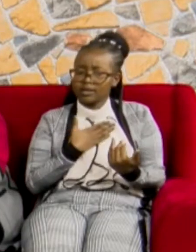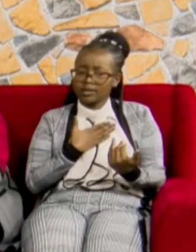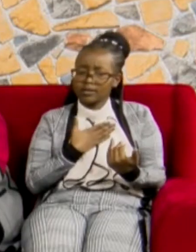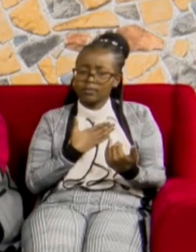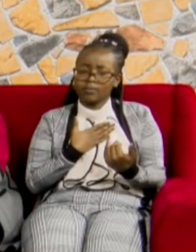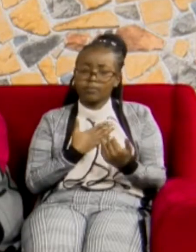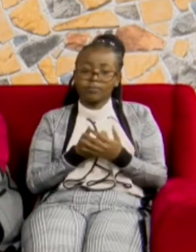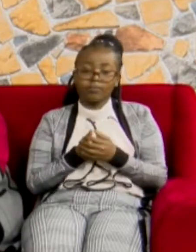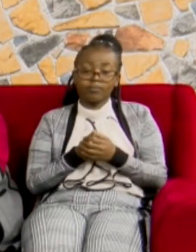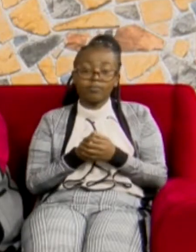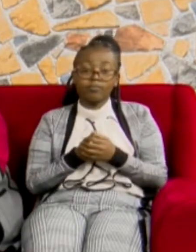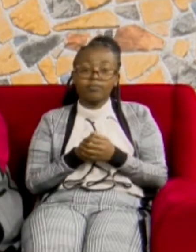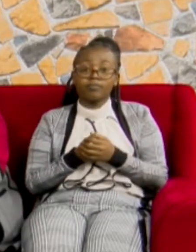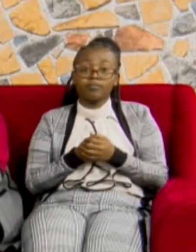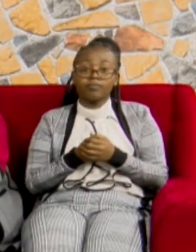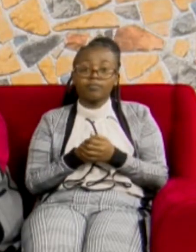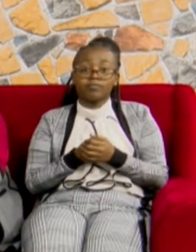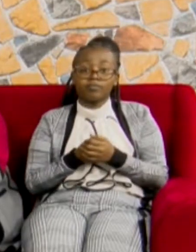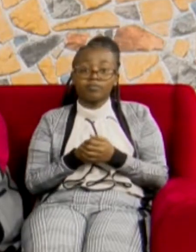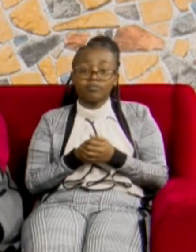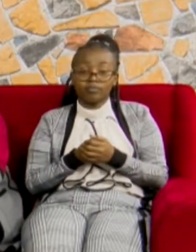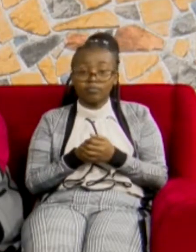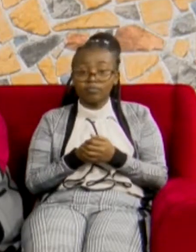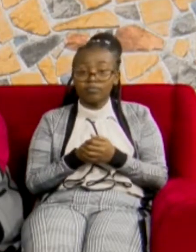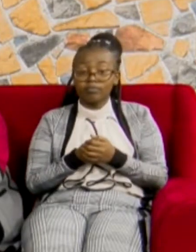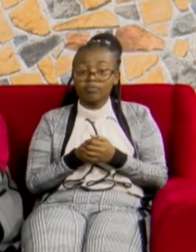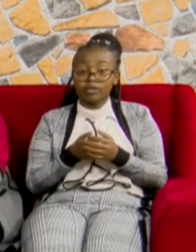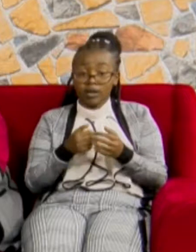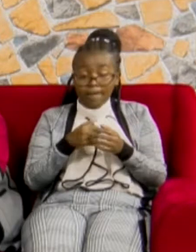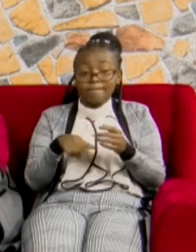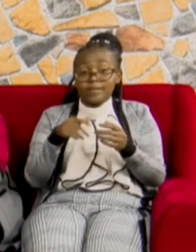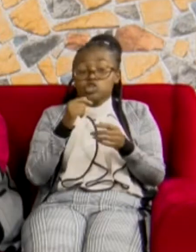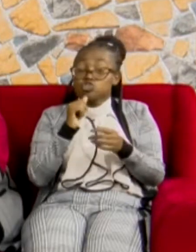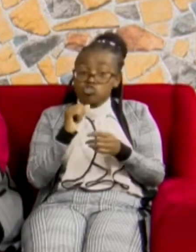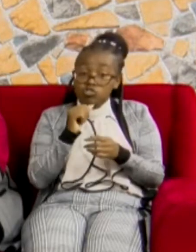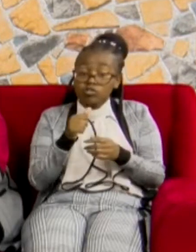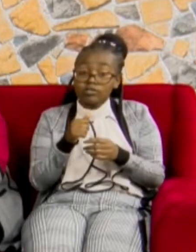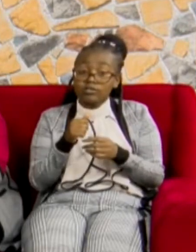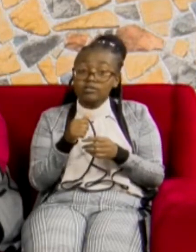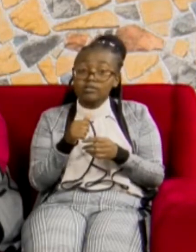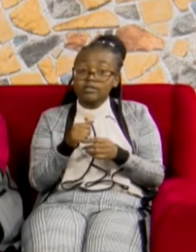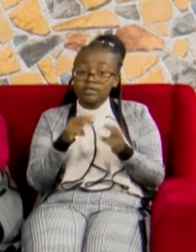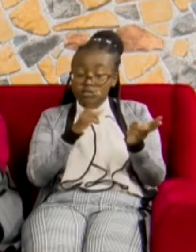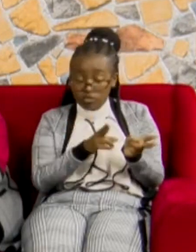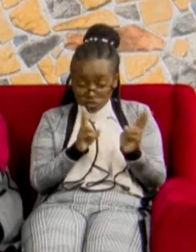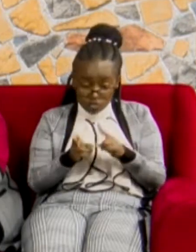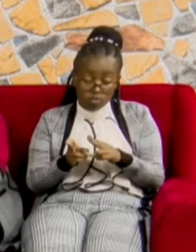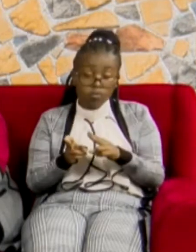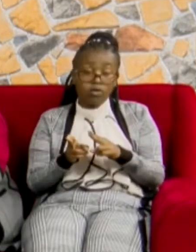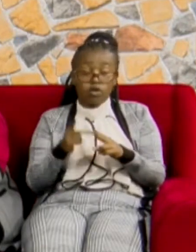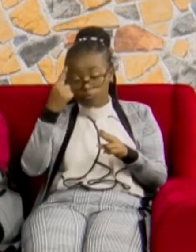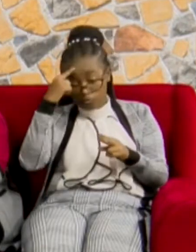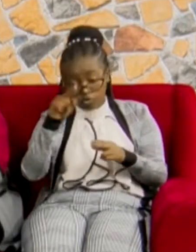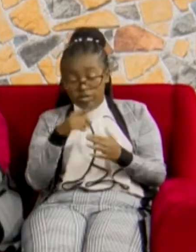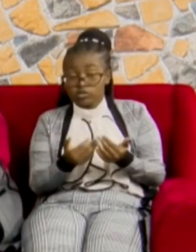Why are we having this? Because the melatonin, so it is not, it's just it's natural,